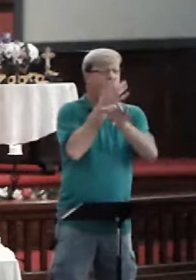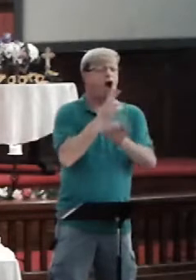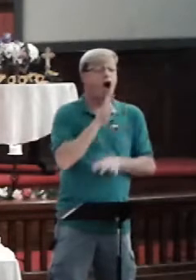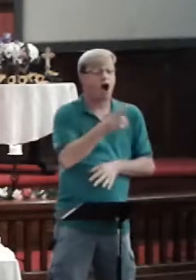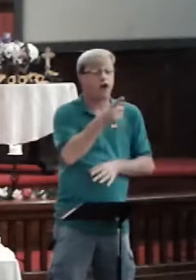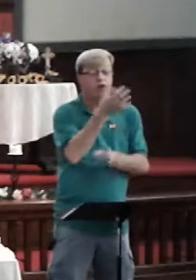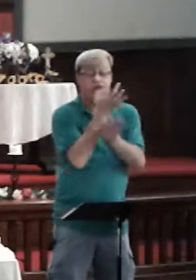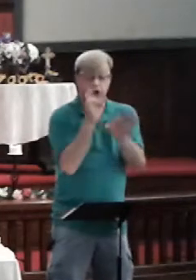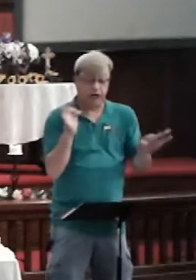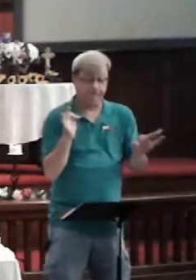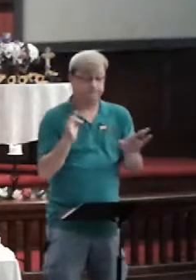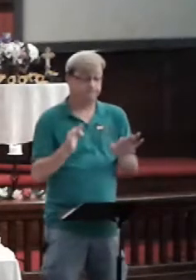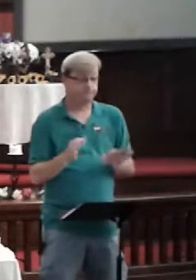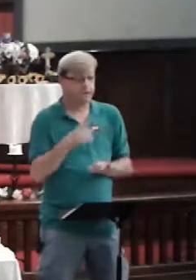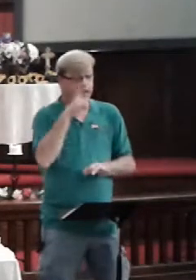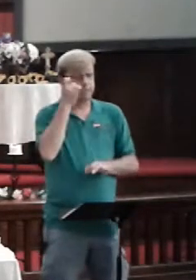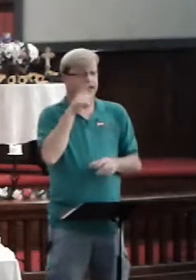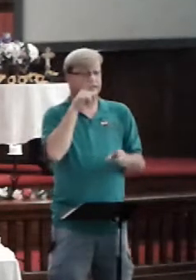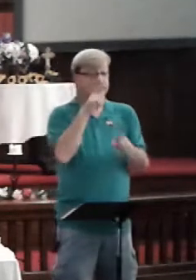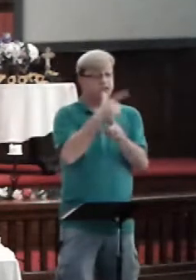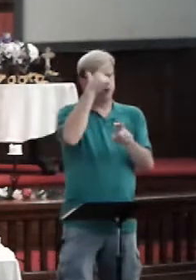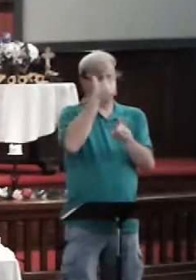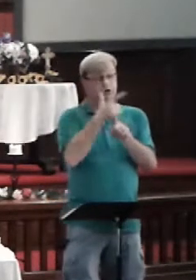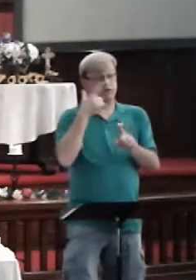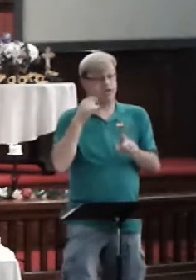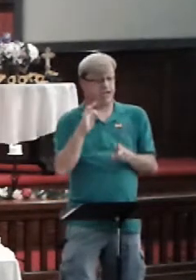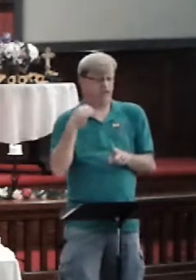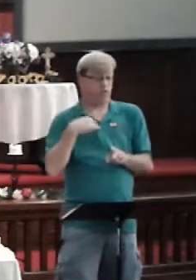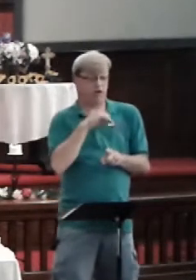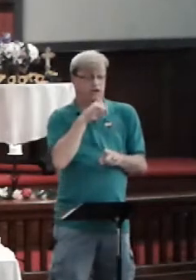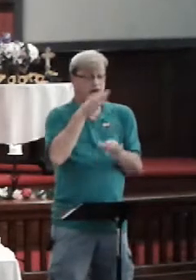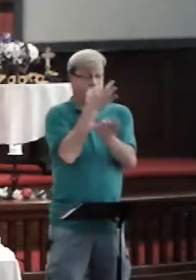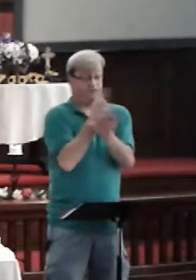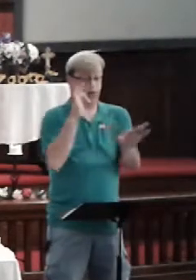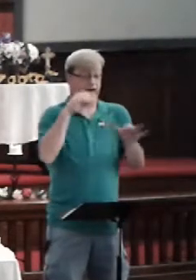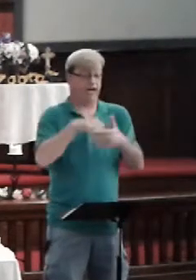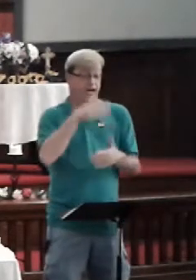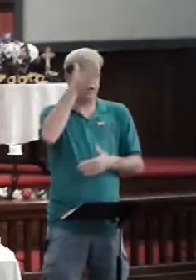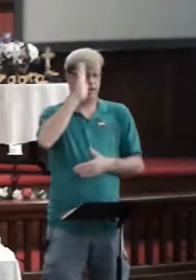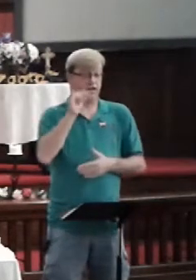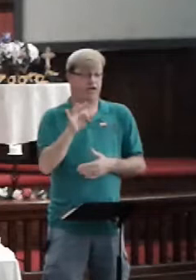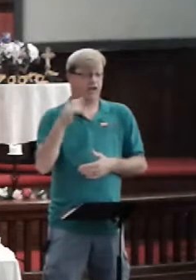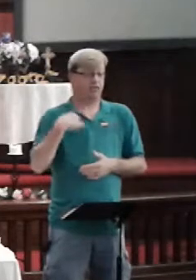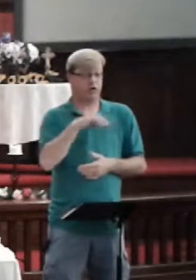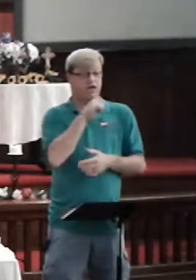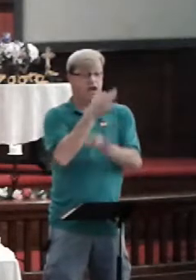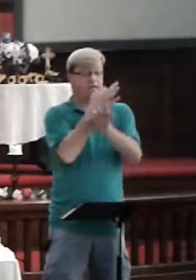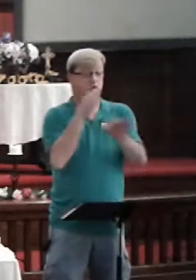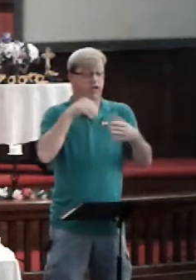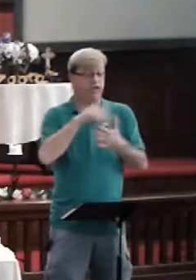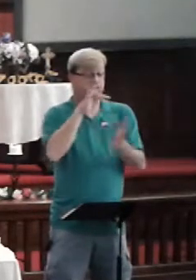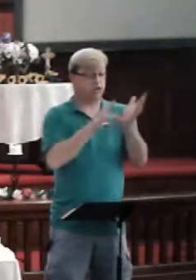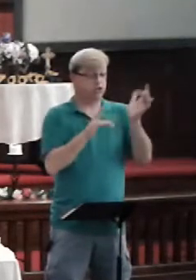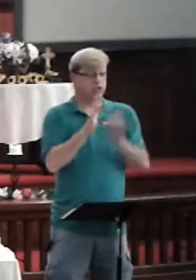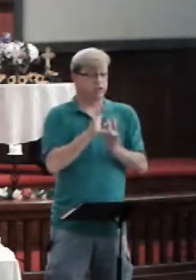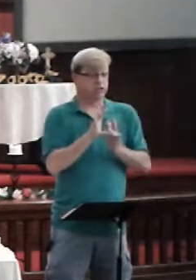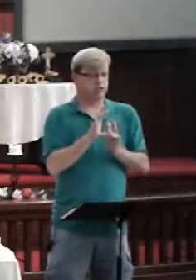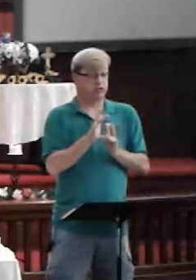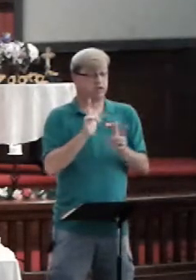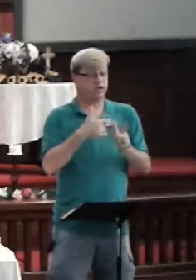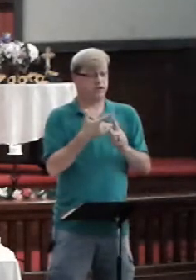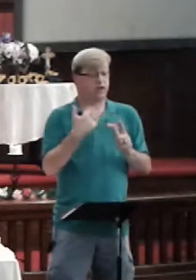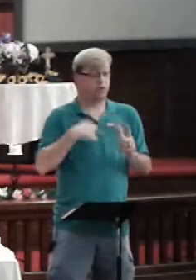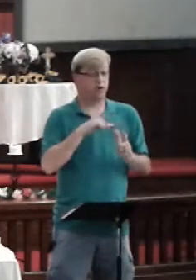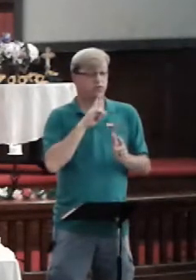free? Because sisters and brothers, if we're not free in God, if we're not free in Jesus, then